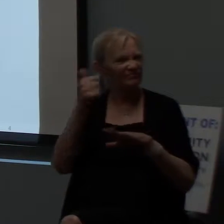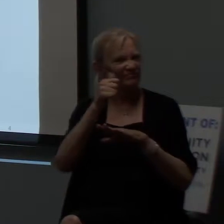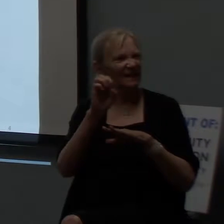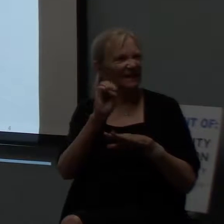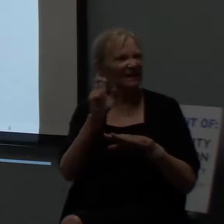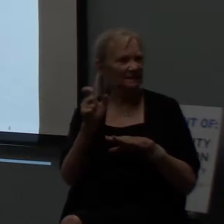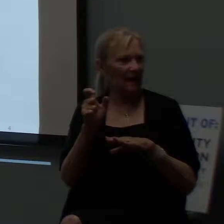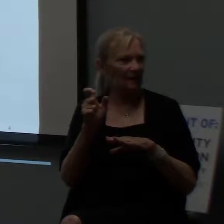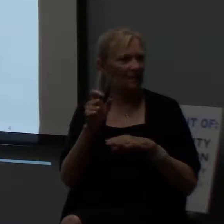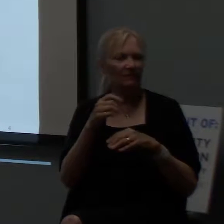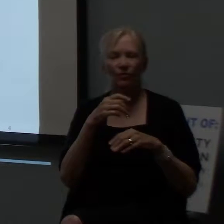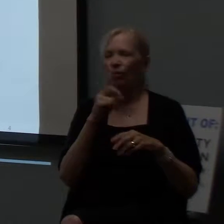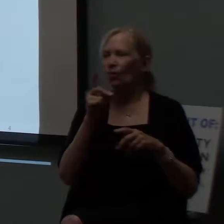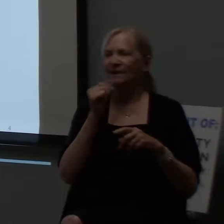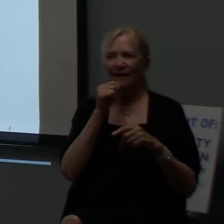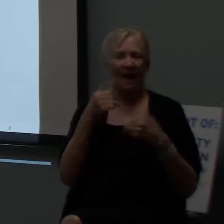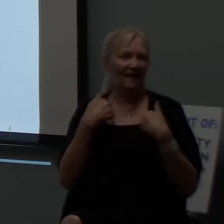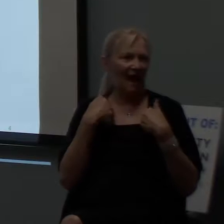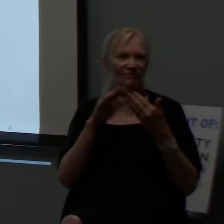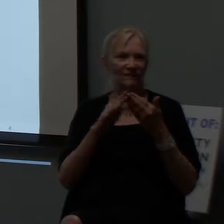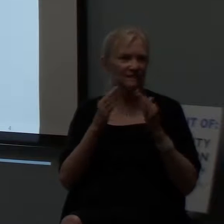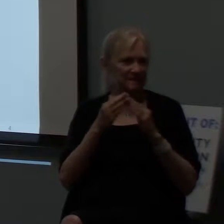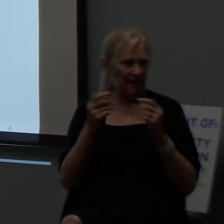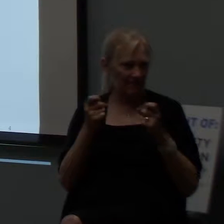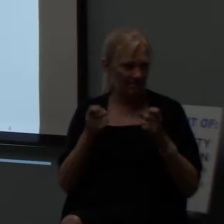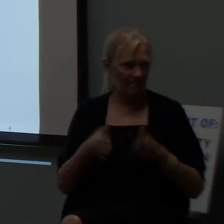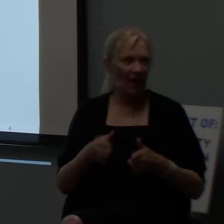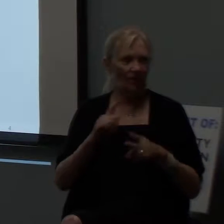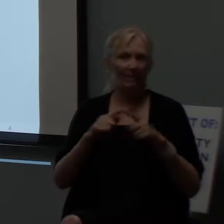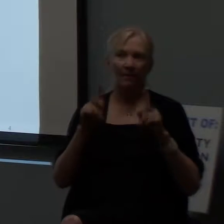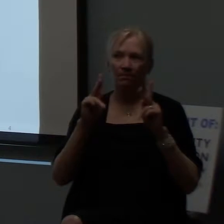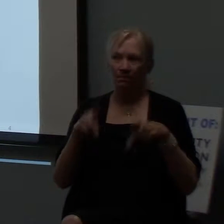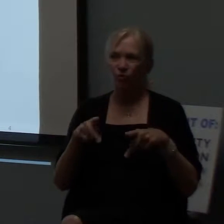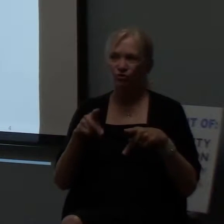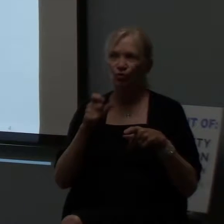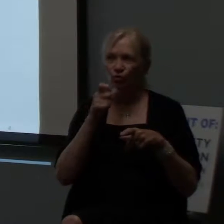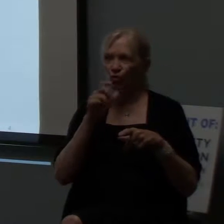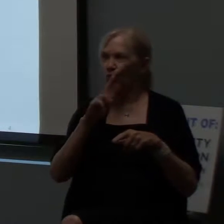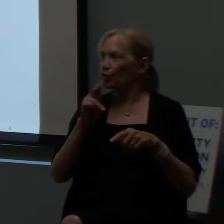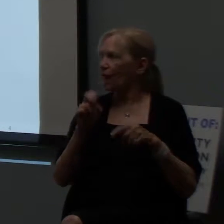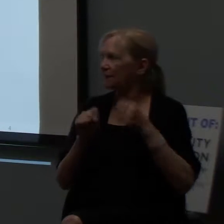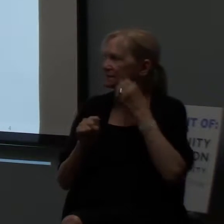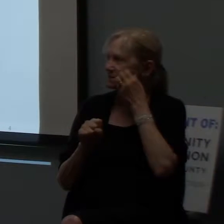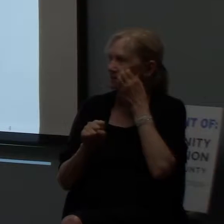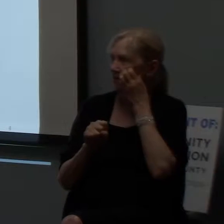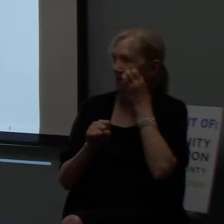difference, is you wouldn't have a city manager anymore, but you have to have somebody running the show.